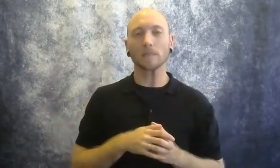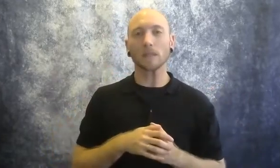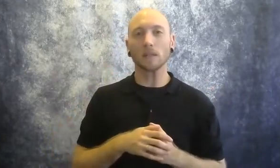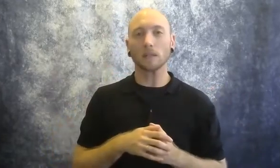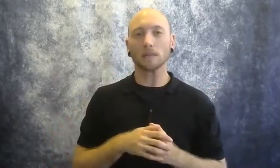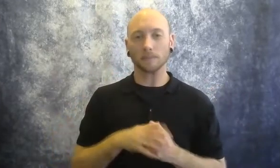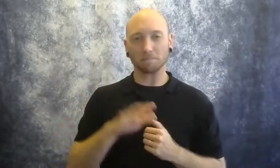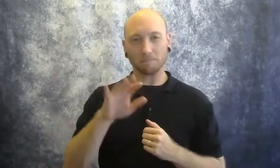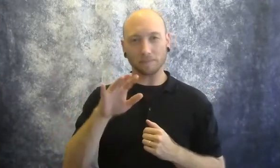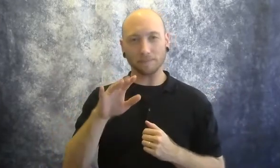and the realtors